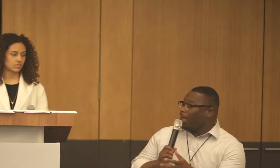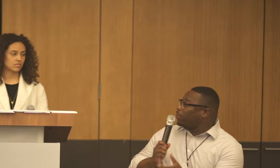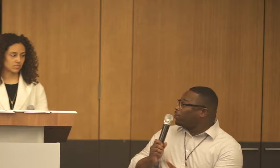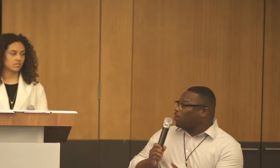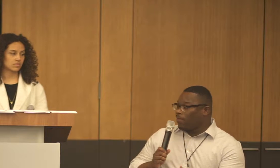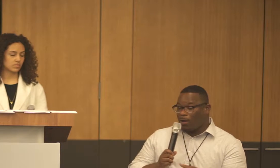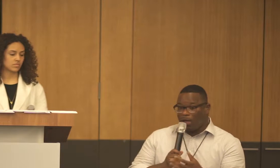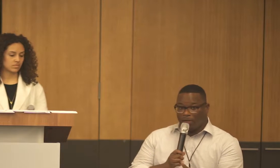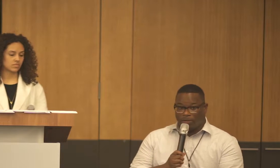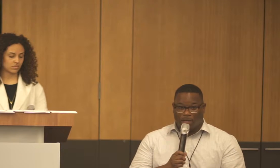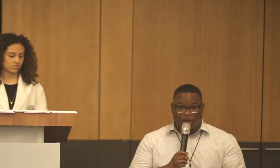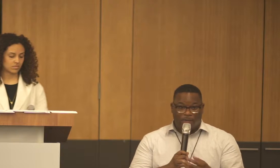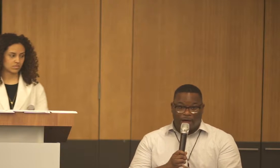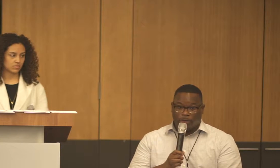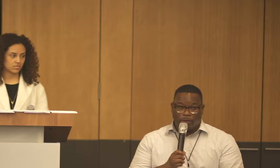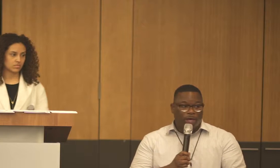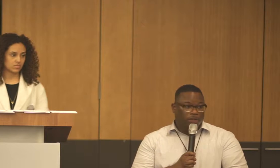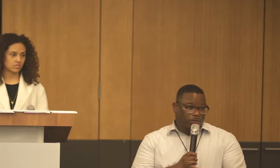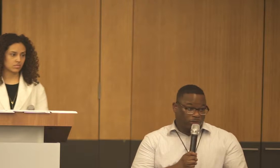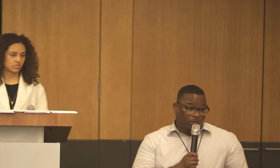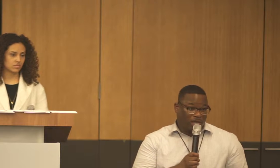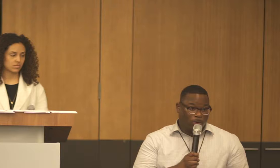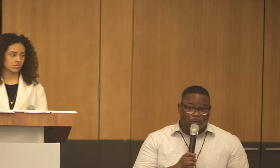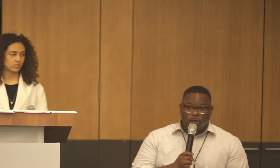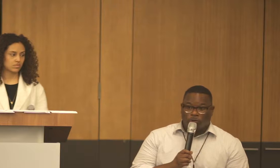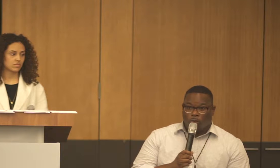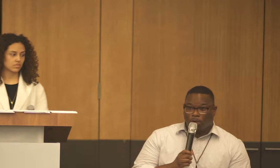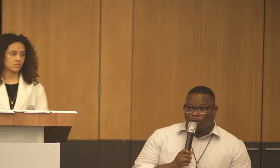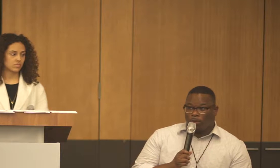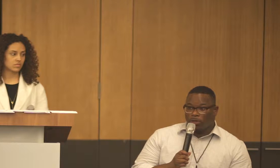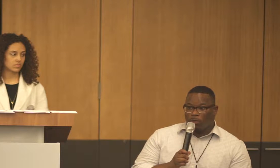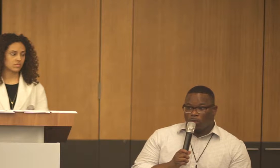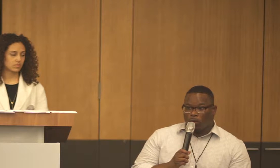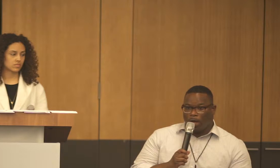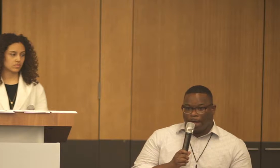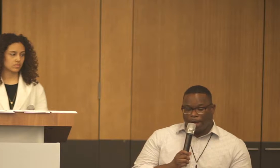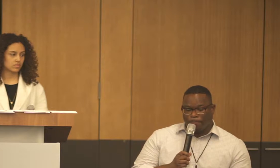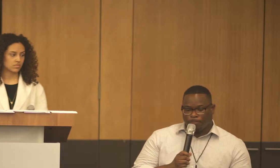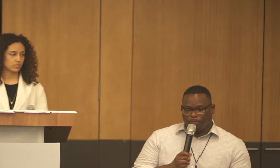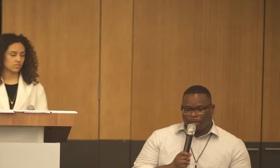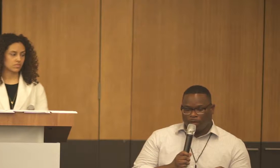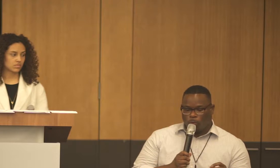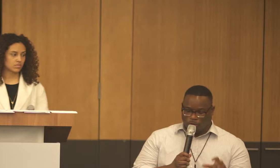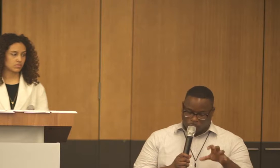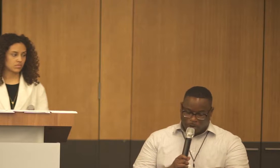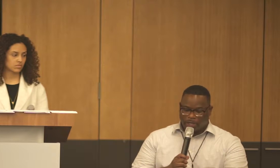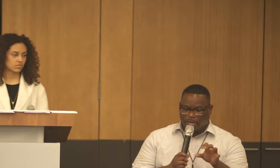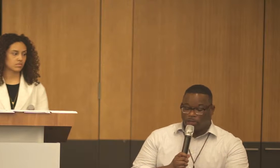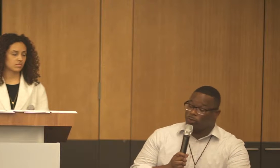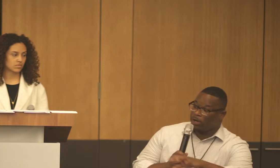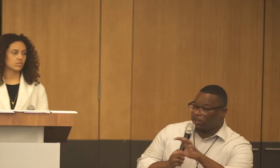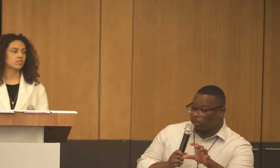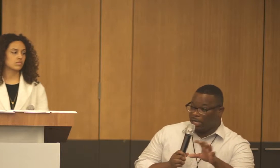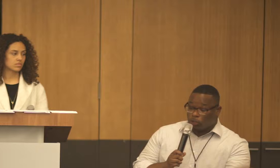sort of that evidence of our efficacy and our value to the table. So with Google, we're